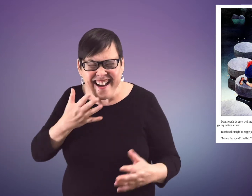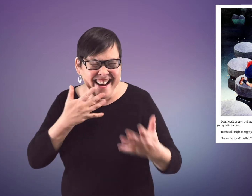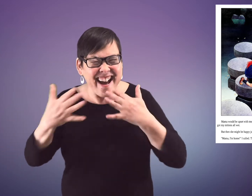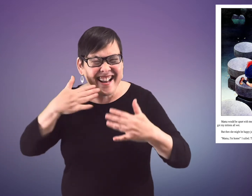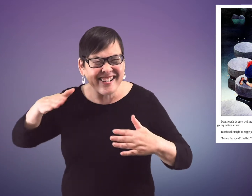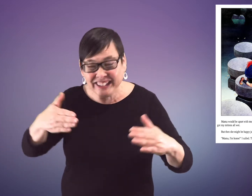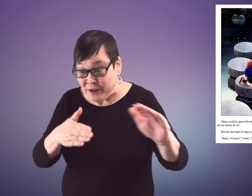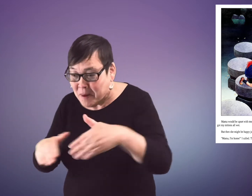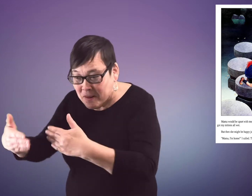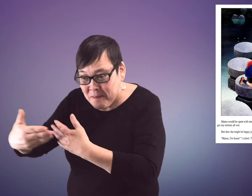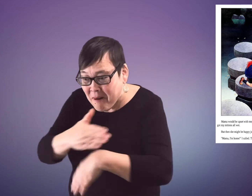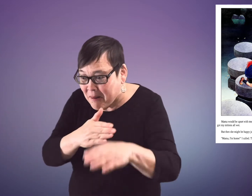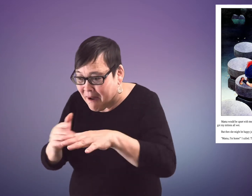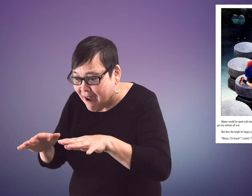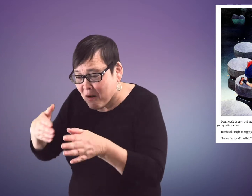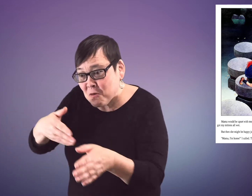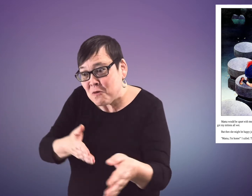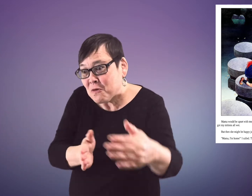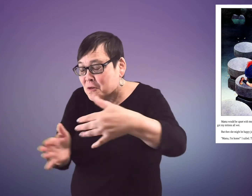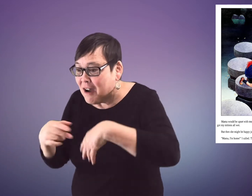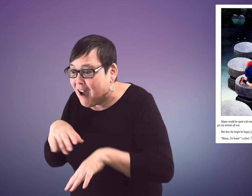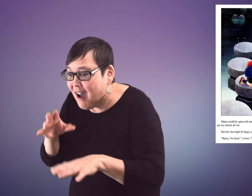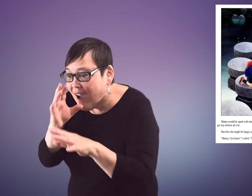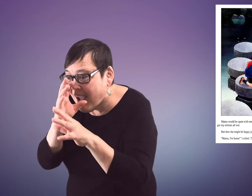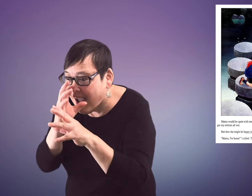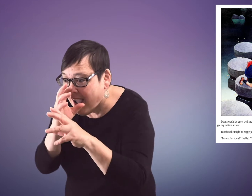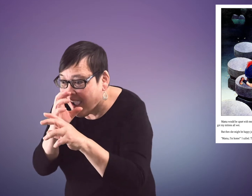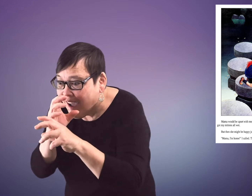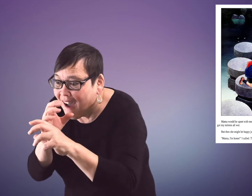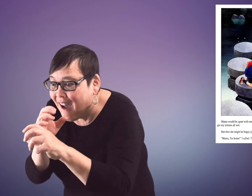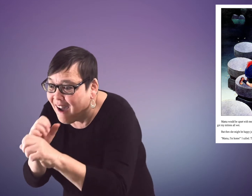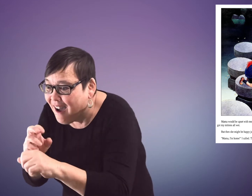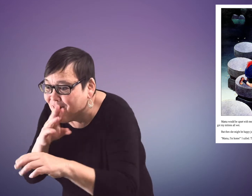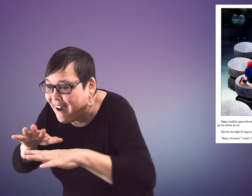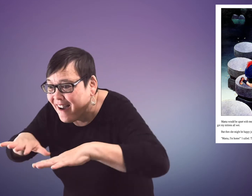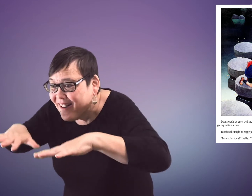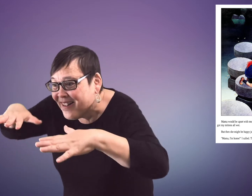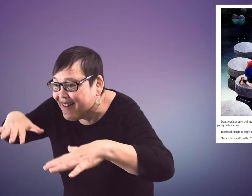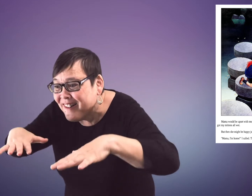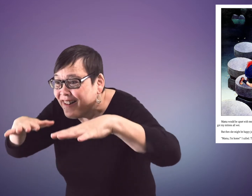was filled with carp of bright colors.